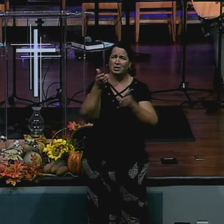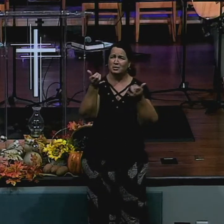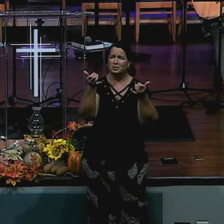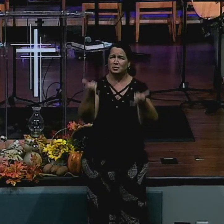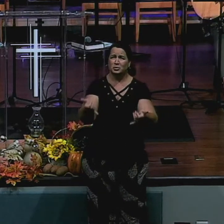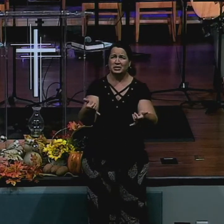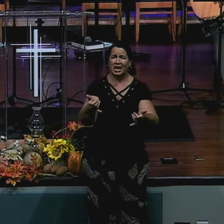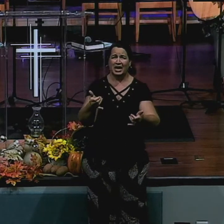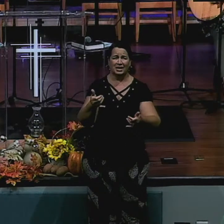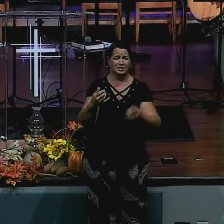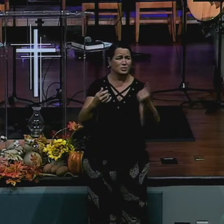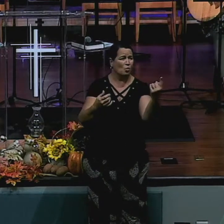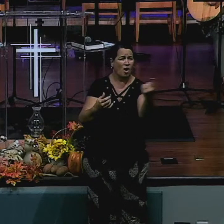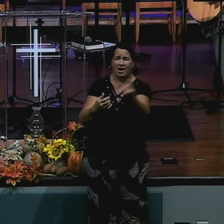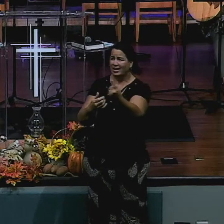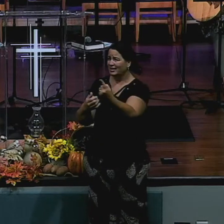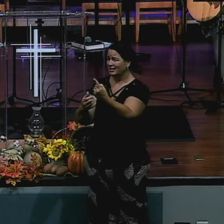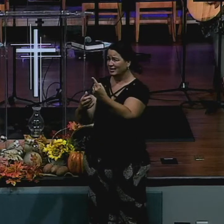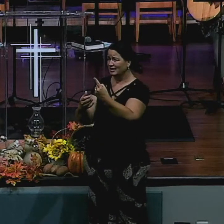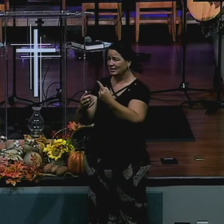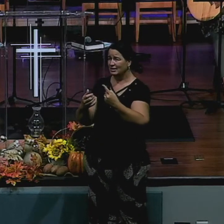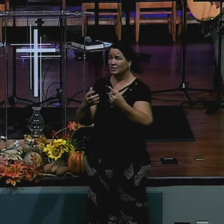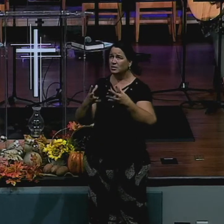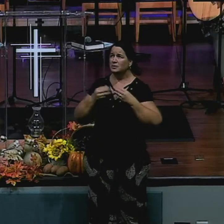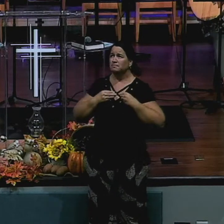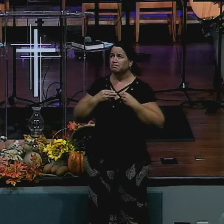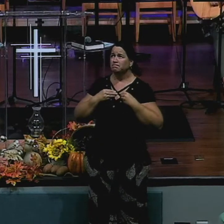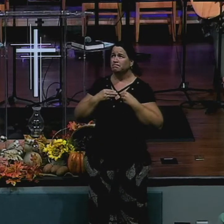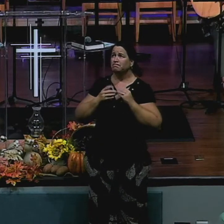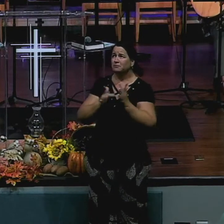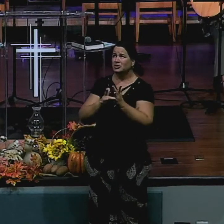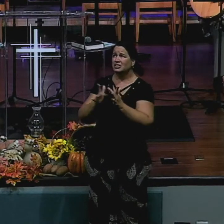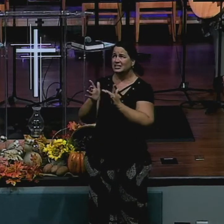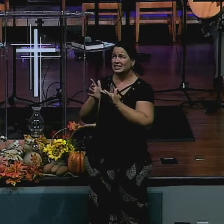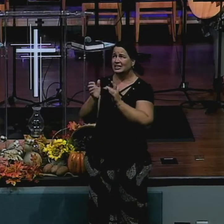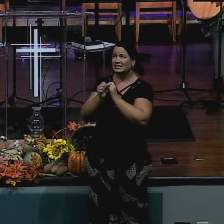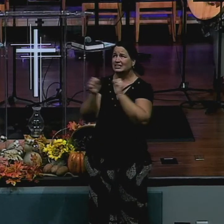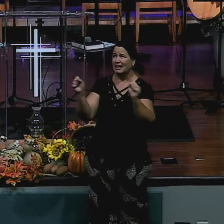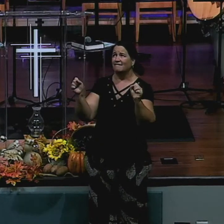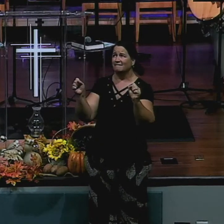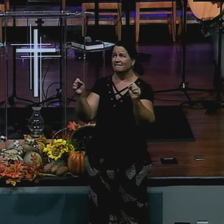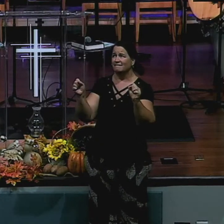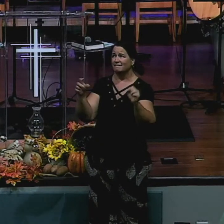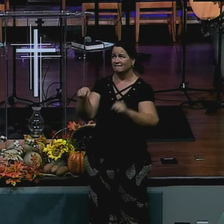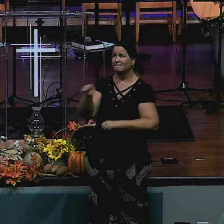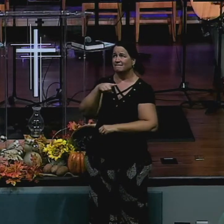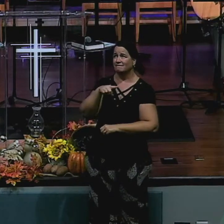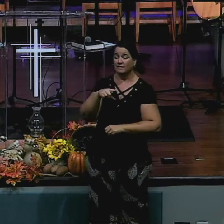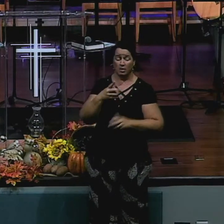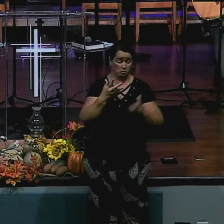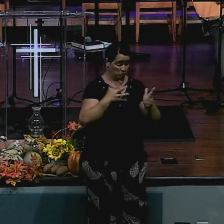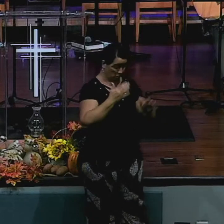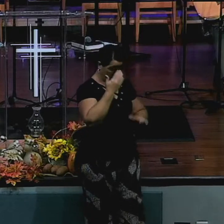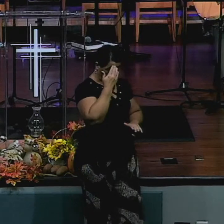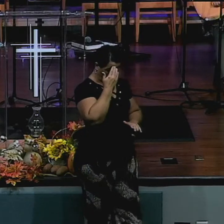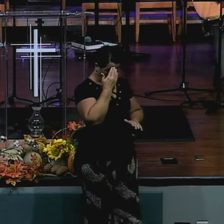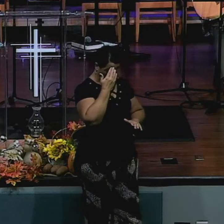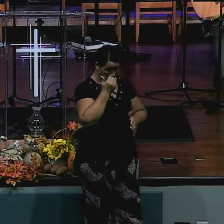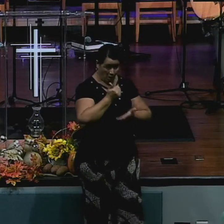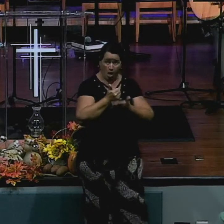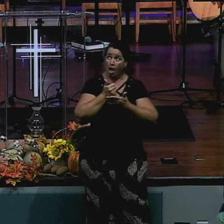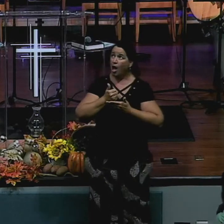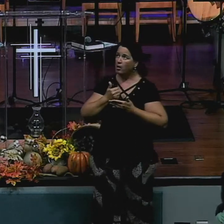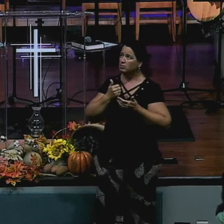today might they cry out for their repentance from their sin and cry out, Lord Jesus, save me. Father, for those of us who have this knowledge, would you help us to live like we have